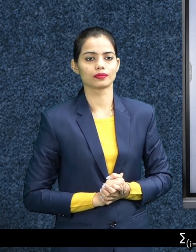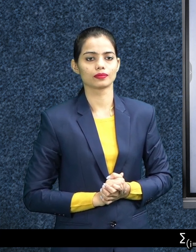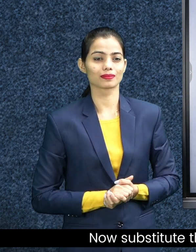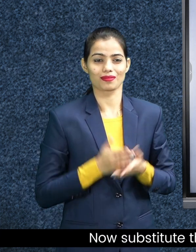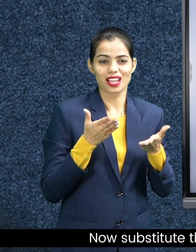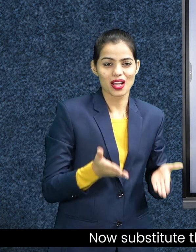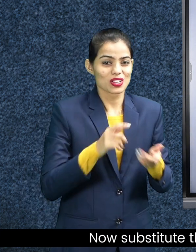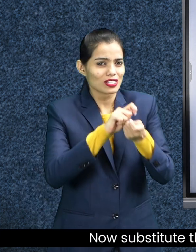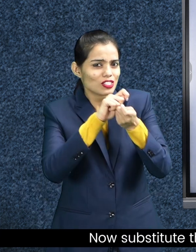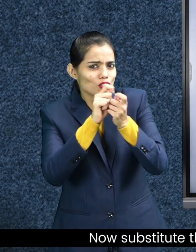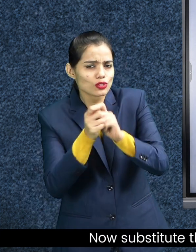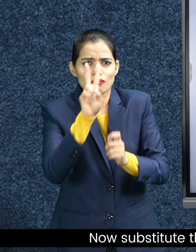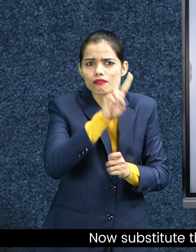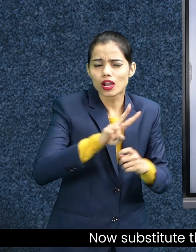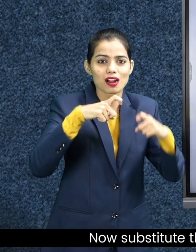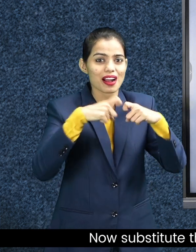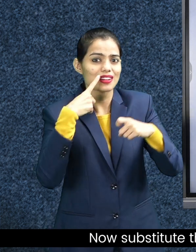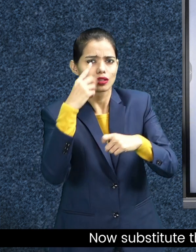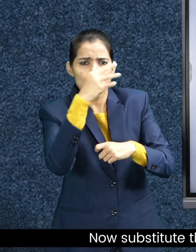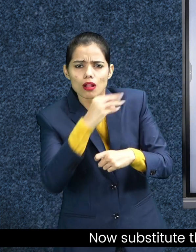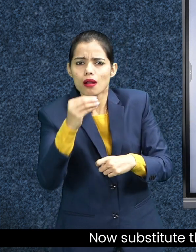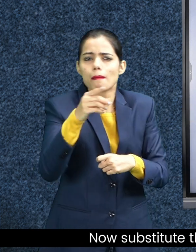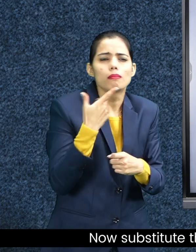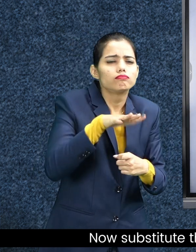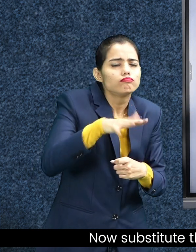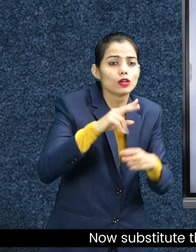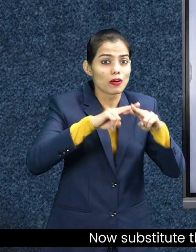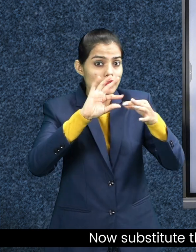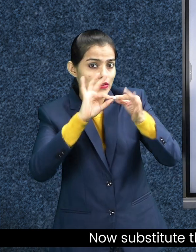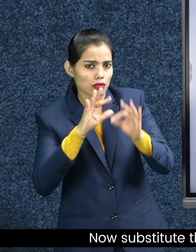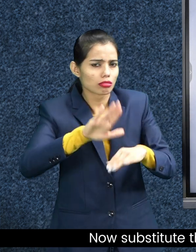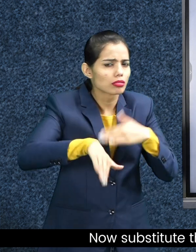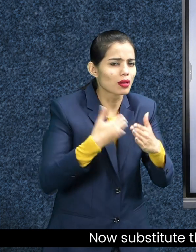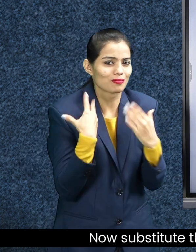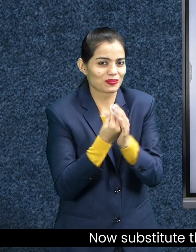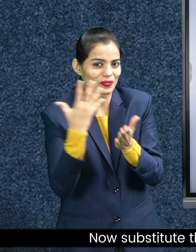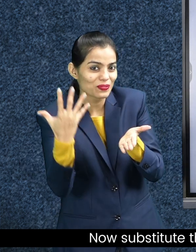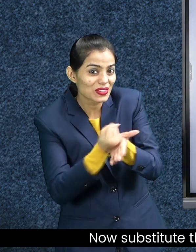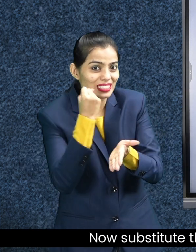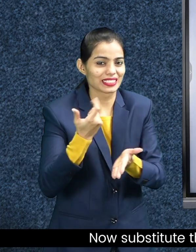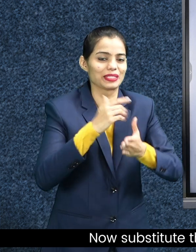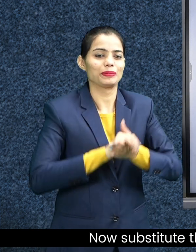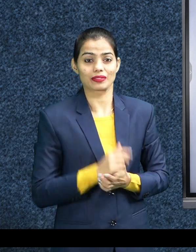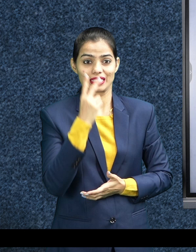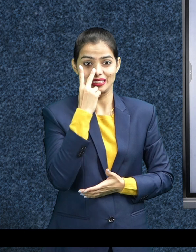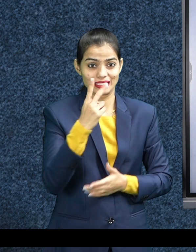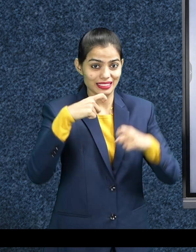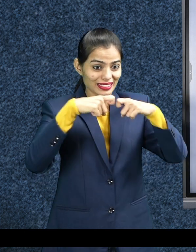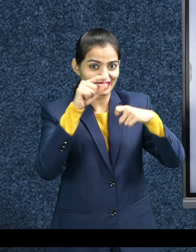28. Now substitute the value of xi and n in the mean formula, then we get